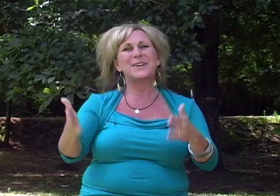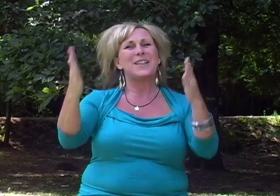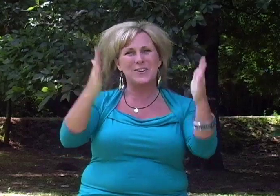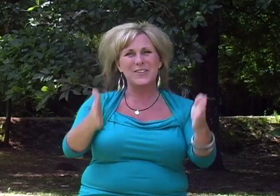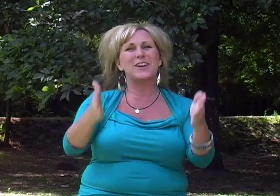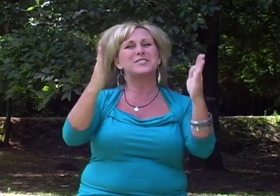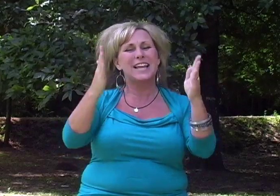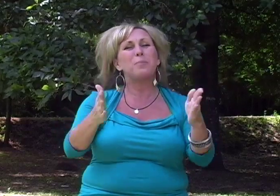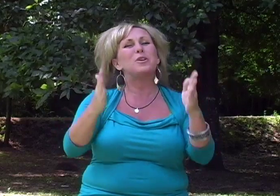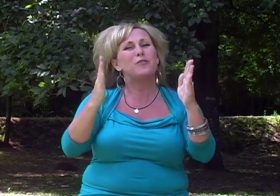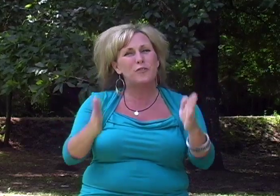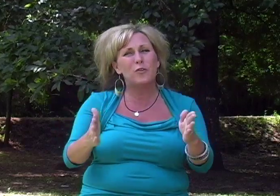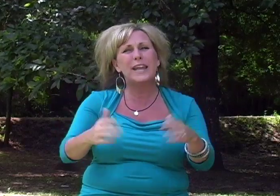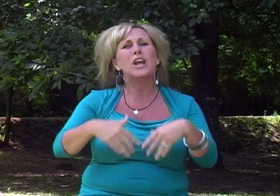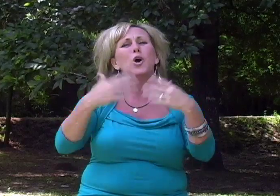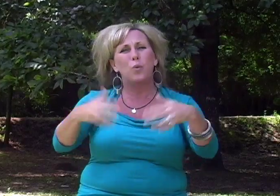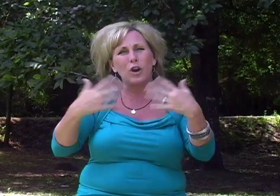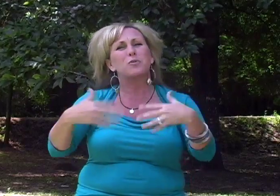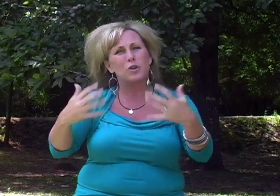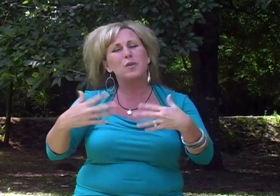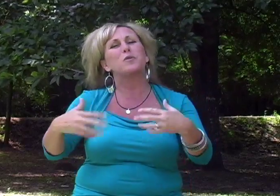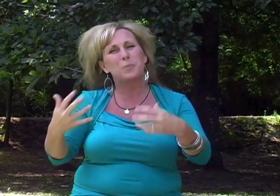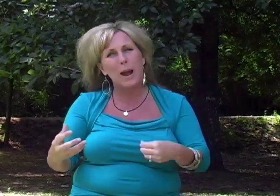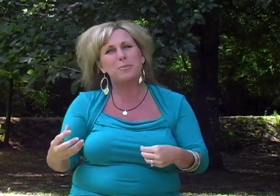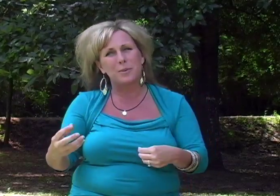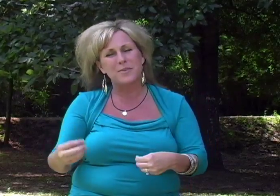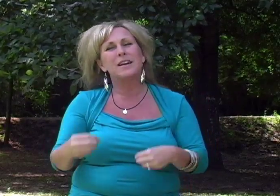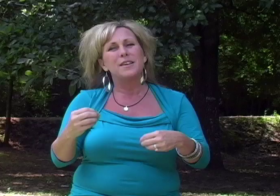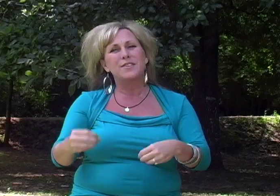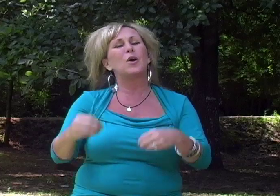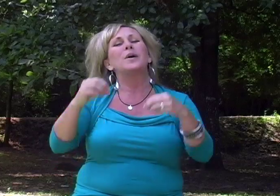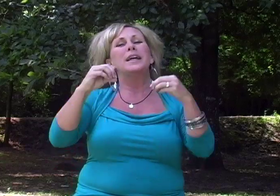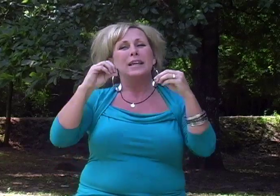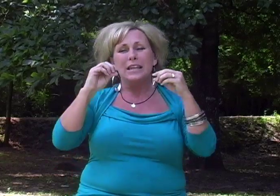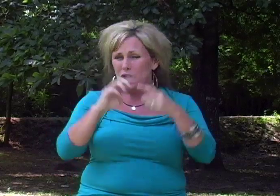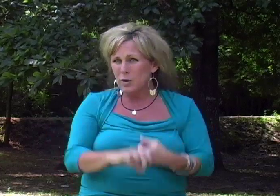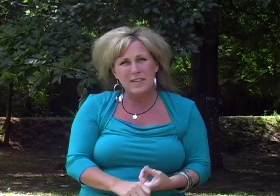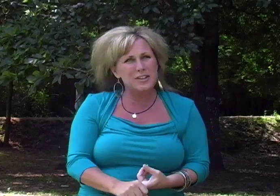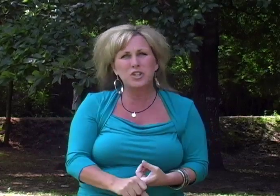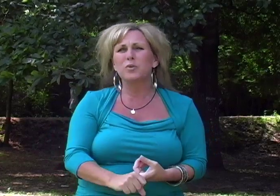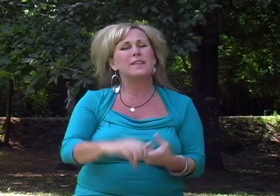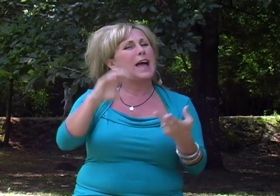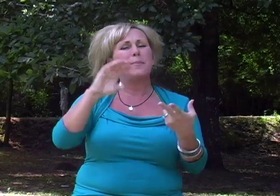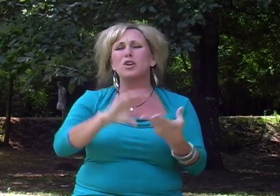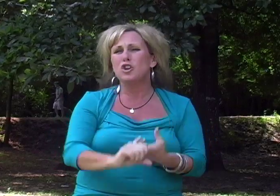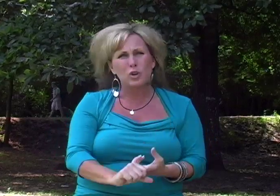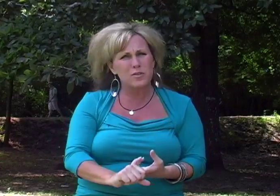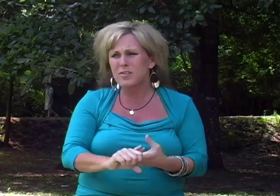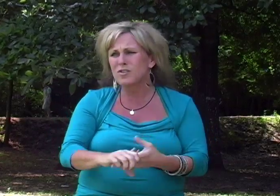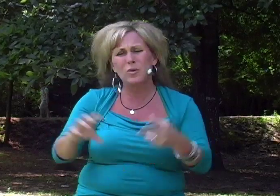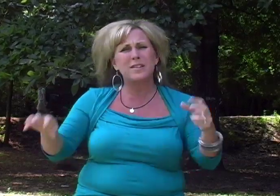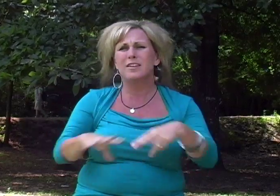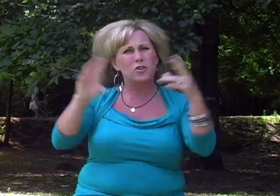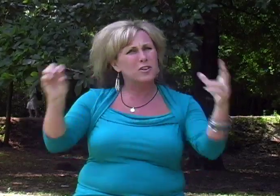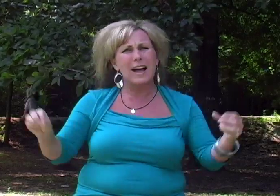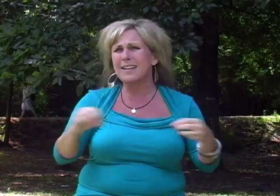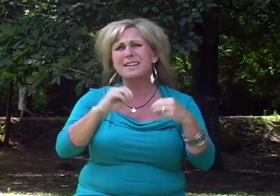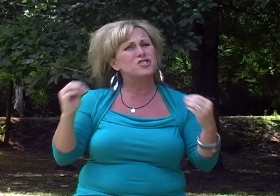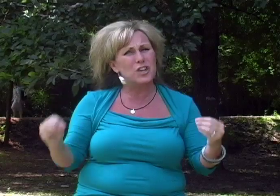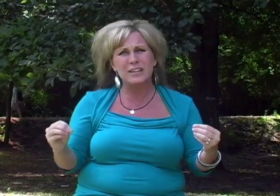they're there to help you for free work through those problems. So use that tutoring lab, use the students in your class, exchange